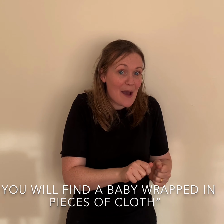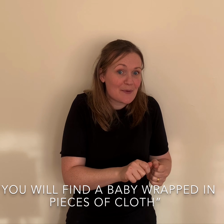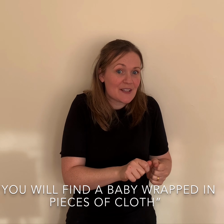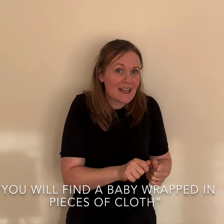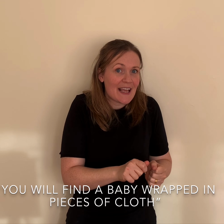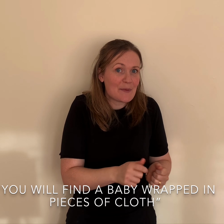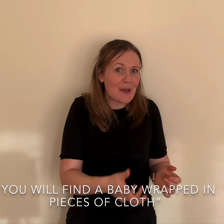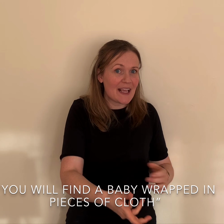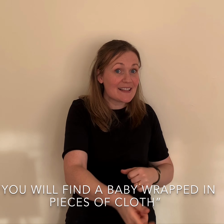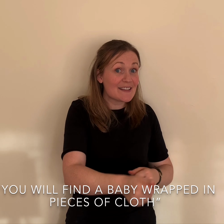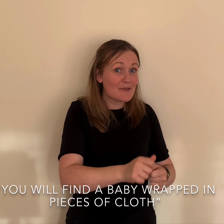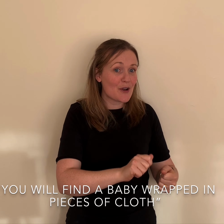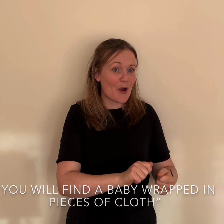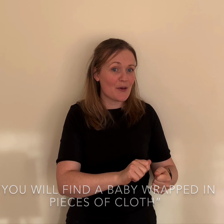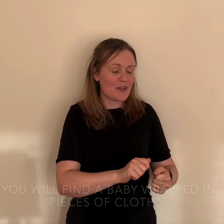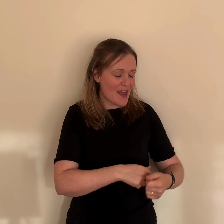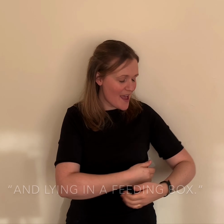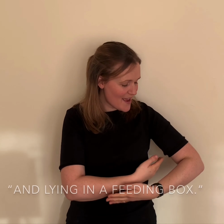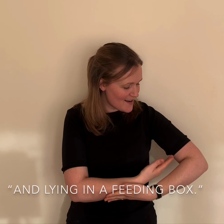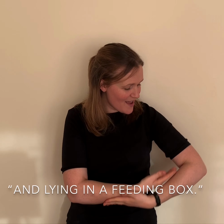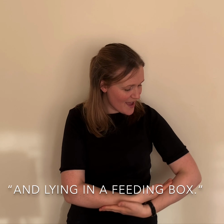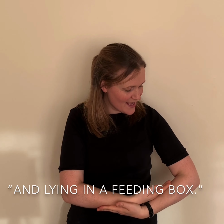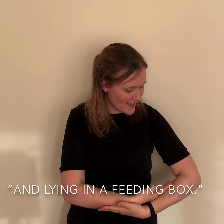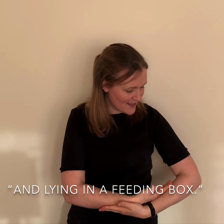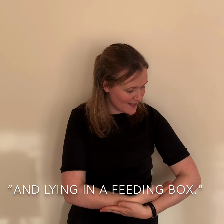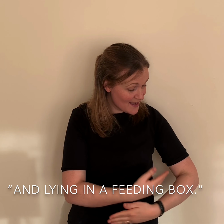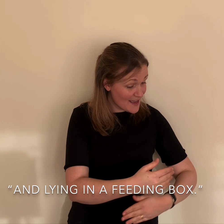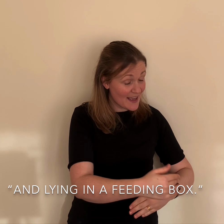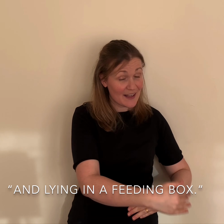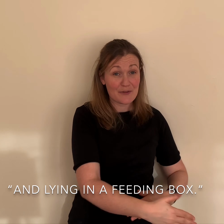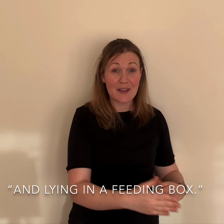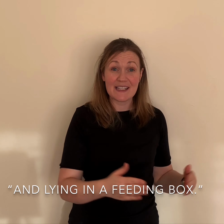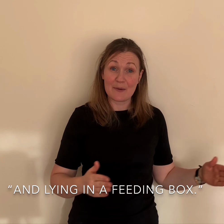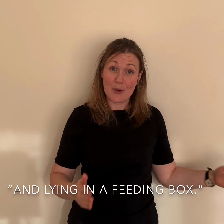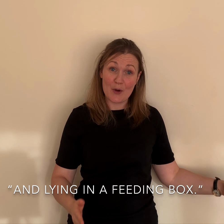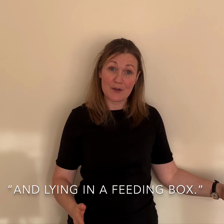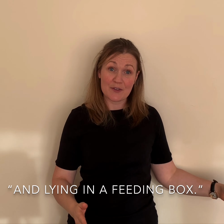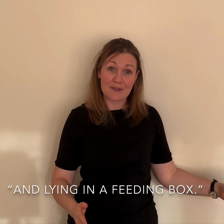wrapped in pieces of cloth and lying in a feeding box."